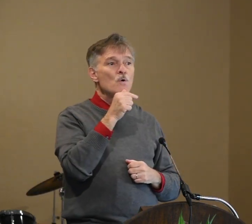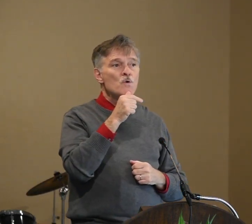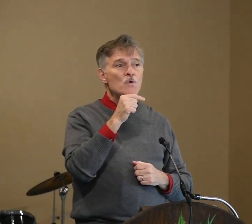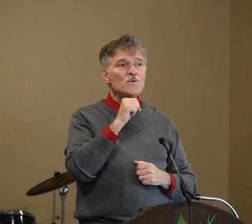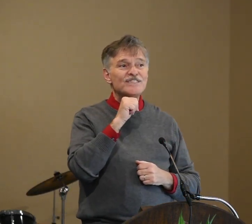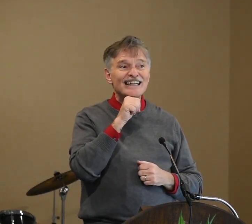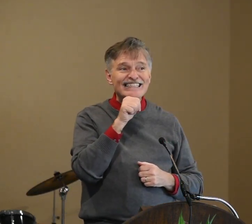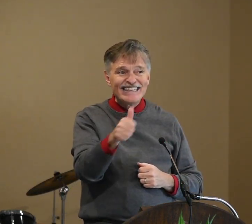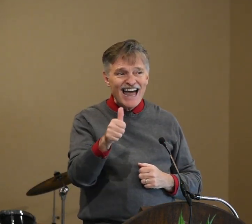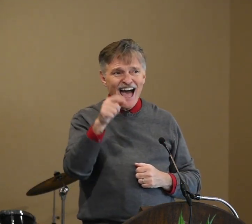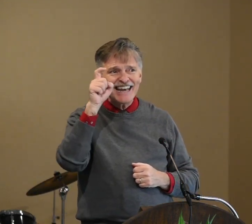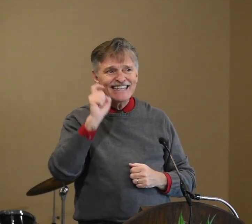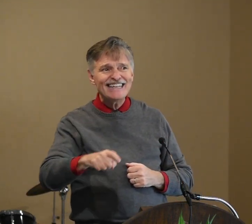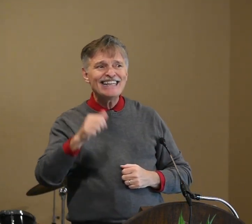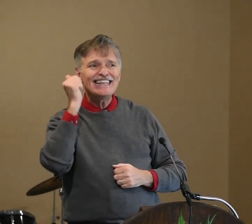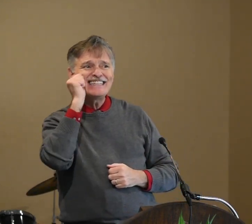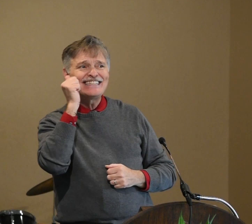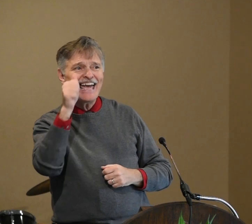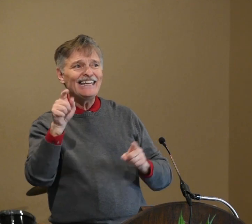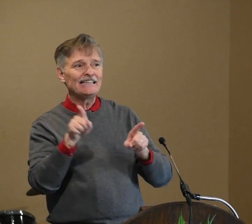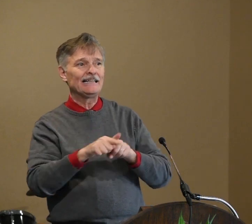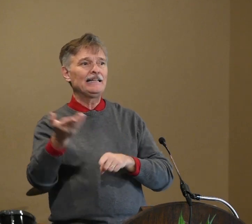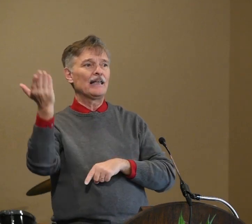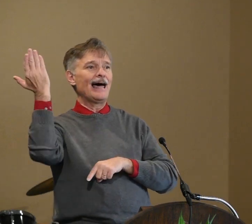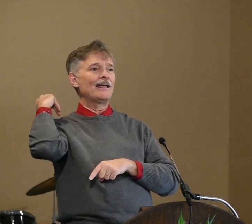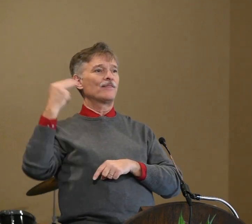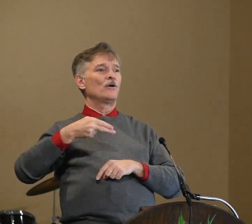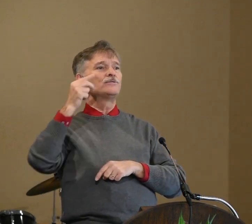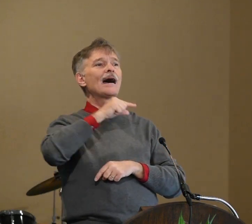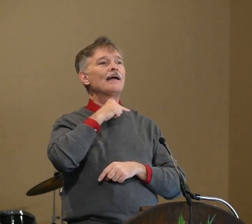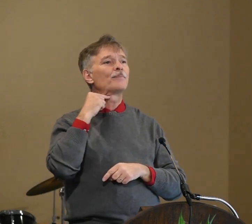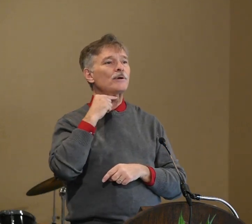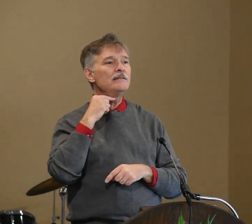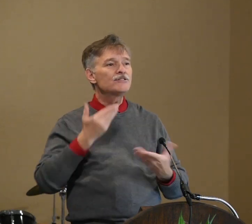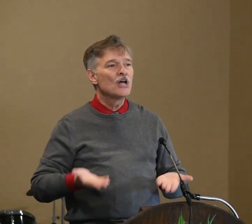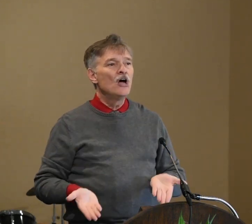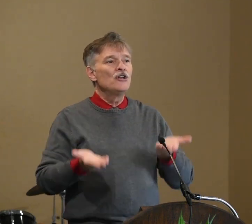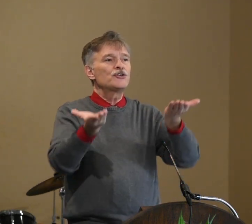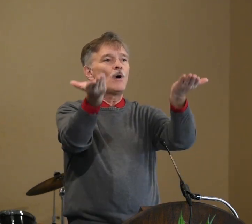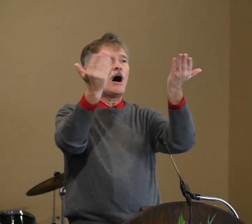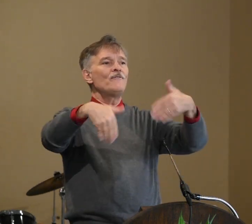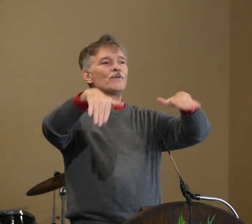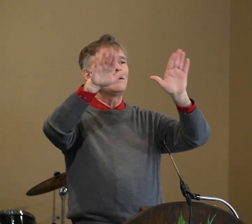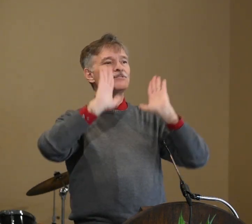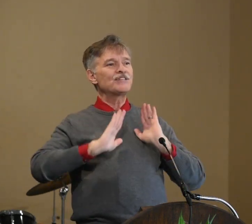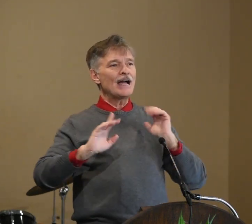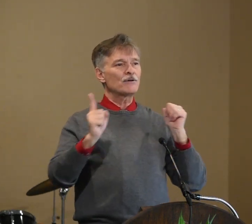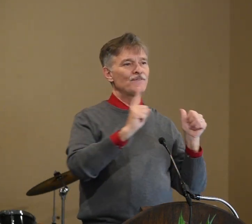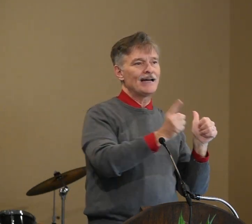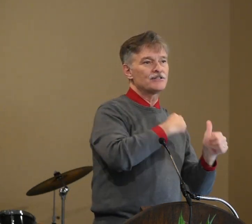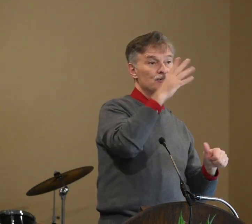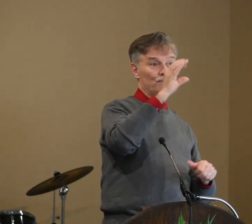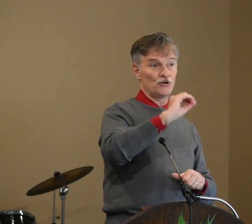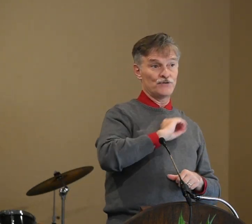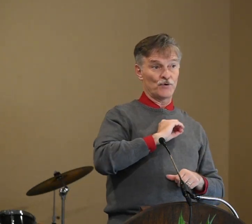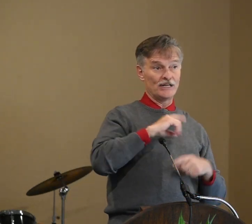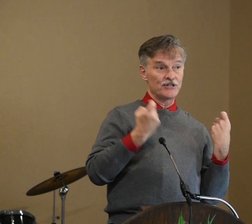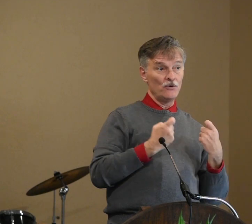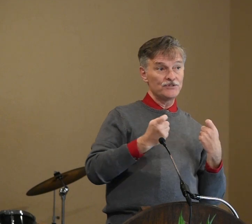who does not need daily, like those high priests, to offer up sacrifices first for his own